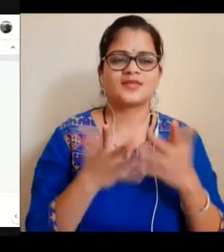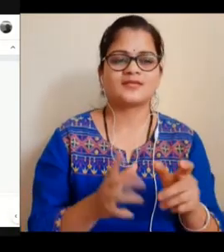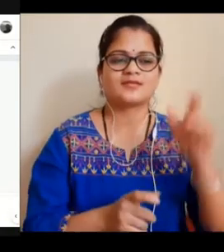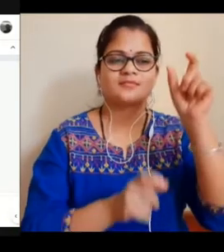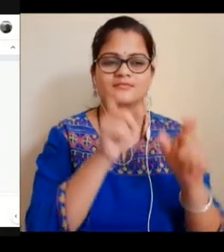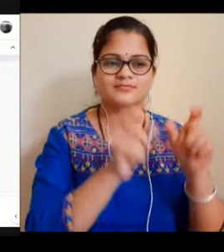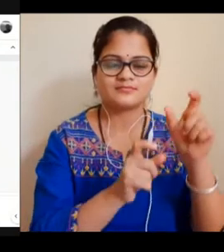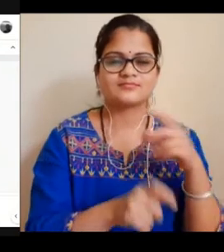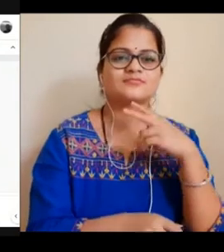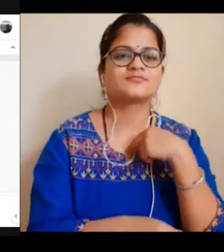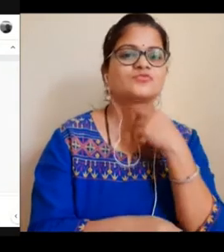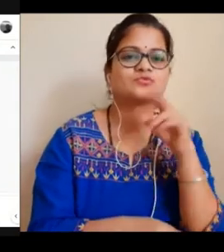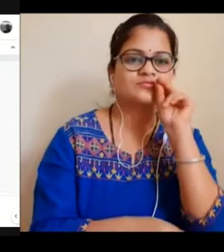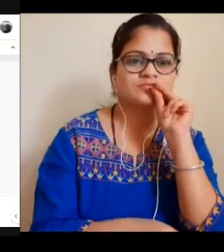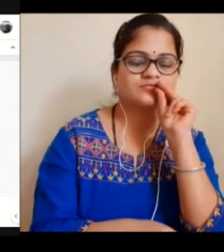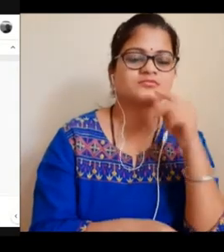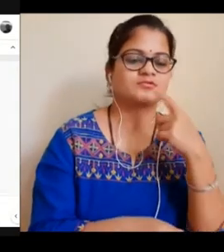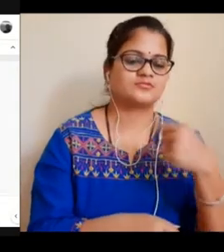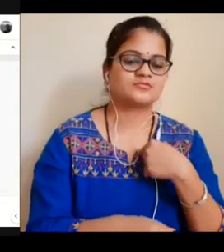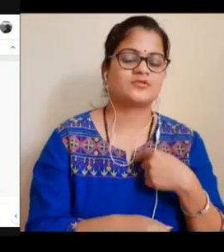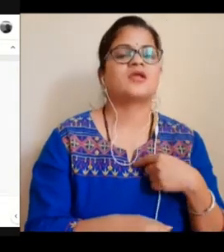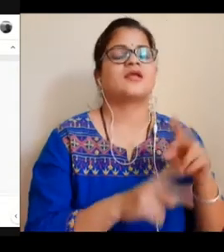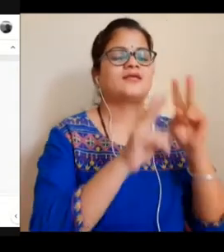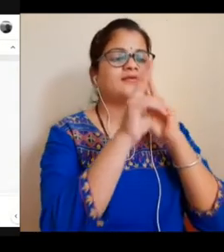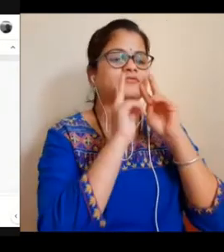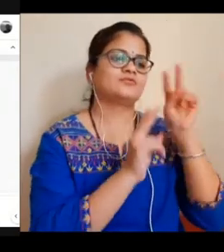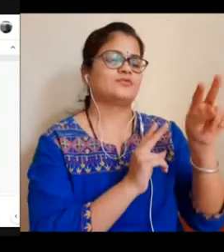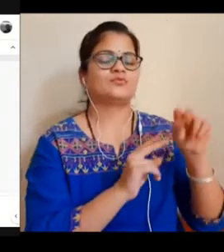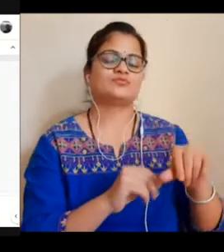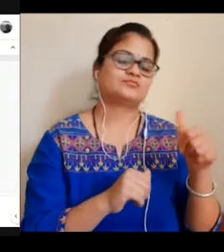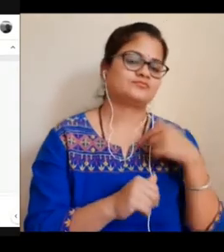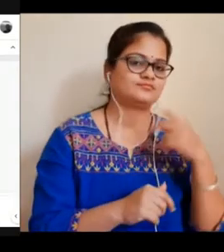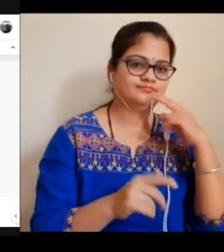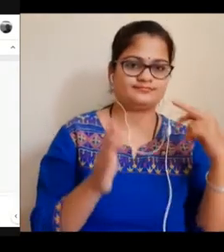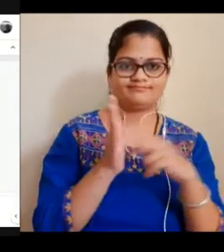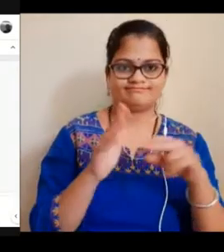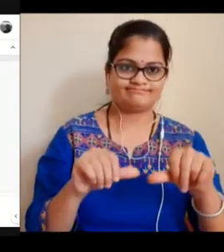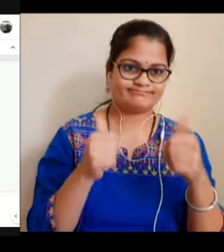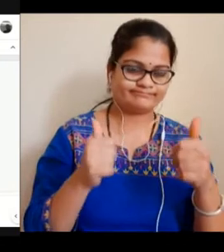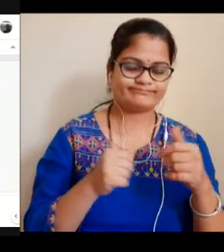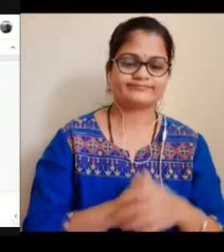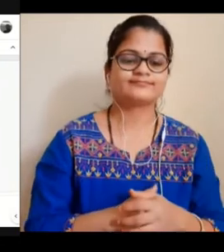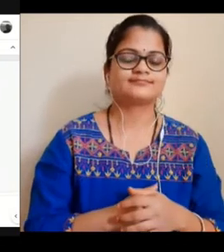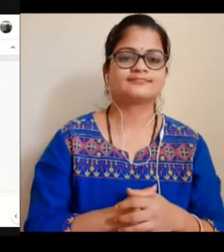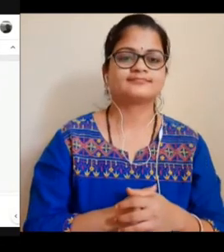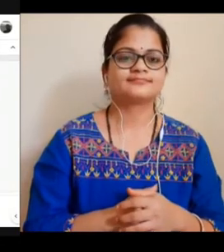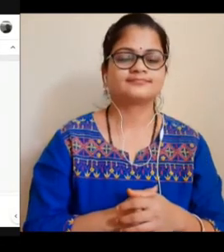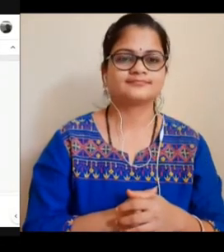Maybe one of you can unmute and let me know. Okay, I saw the chat box message. You can see my